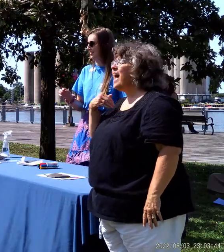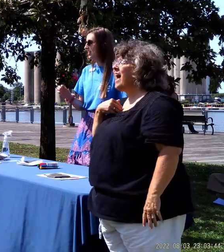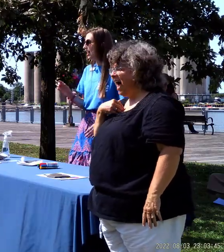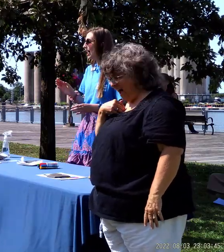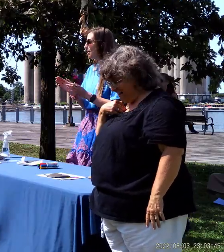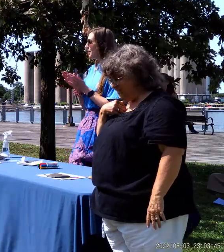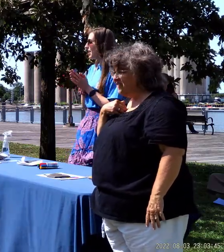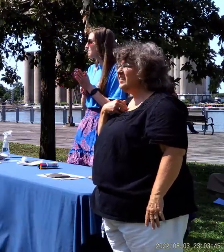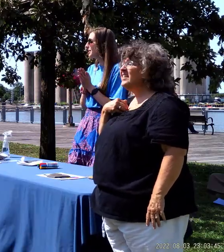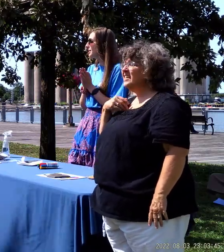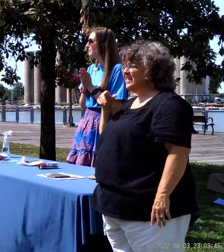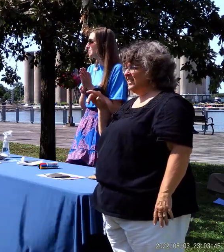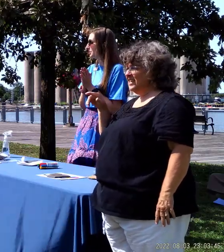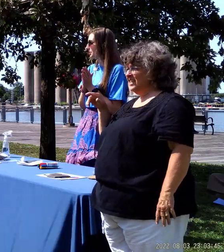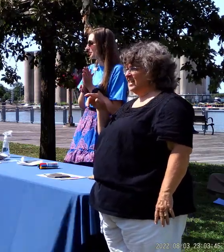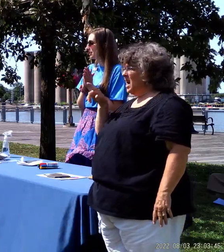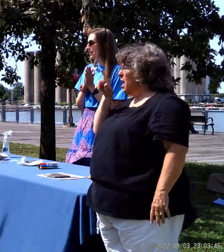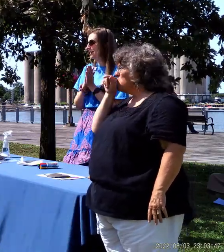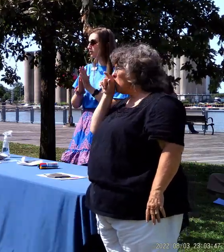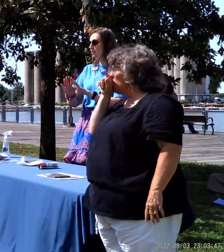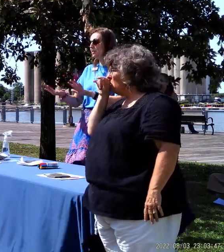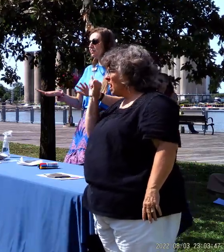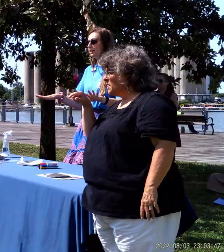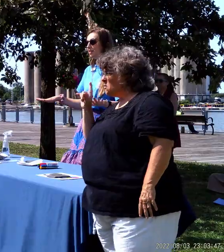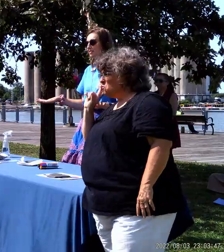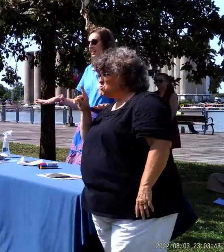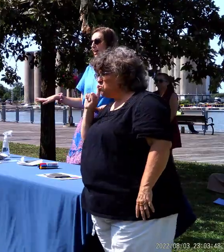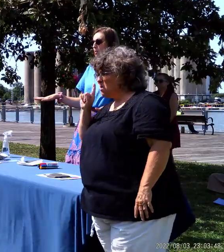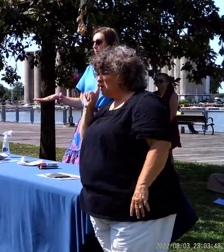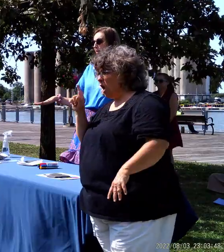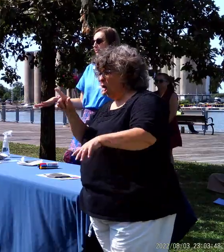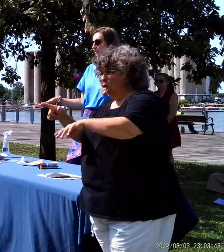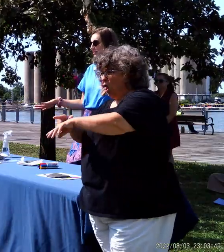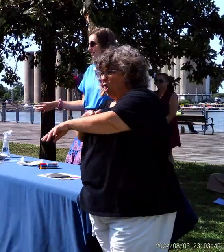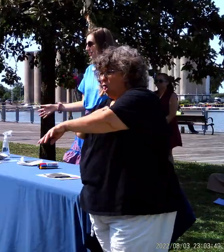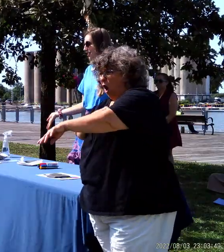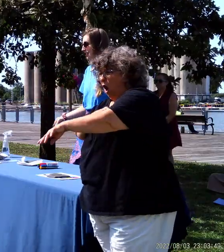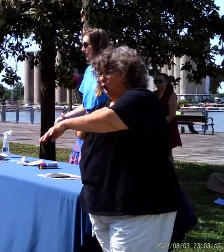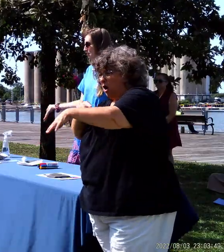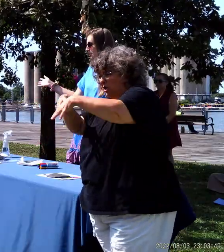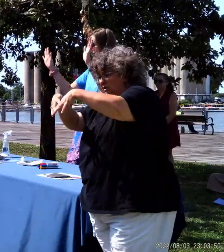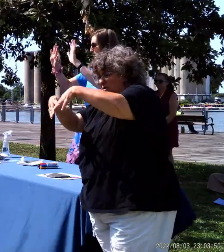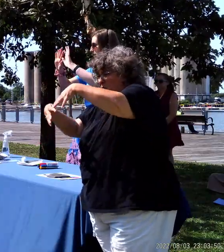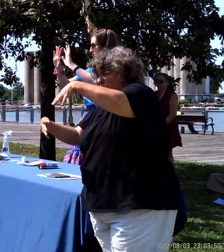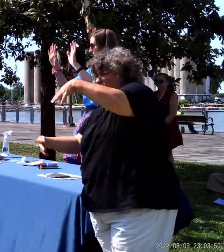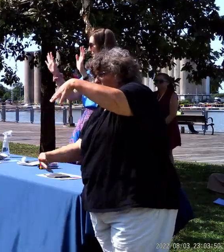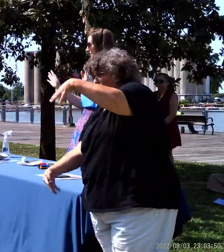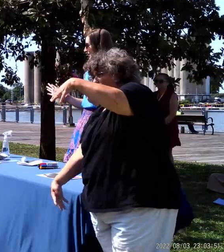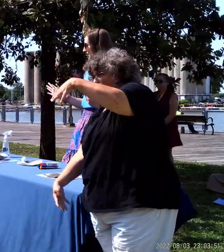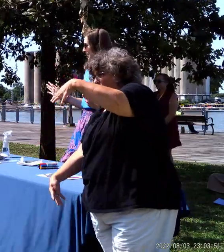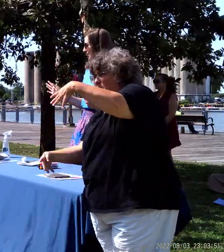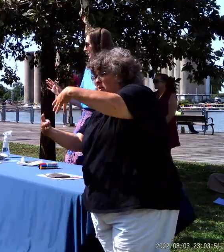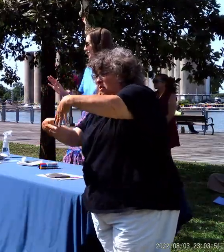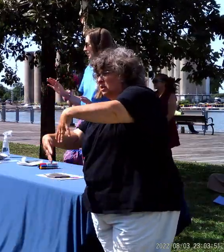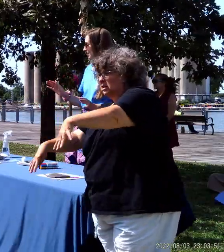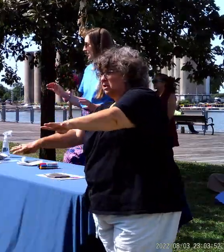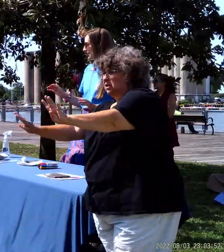Parrots. How about, I'm thinking of a bird that has really, really long tail feathers that puts them up.